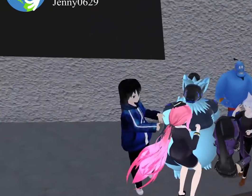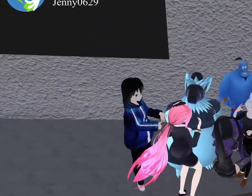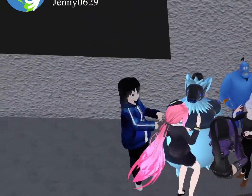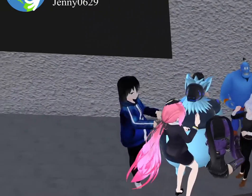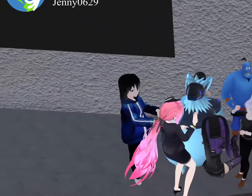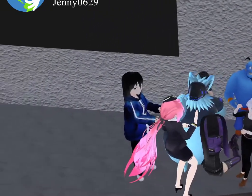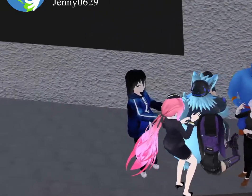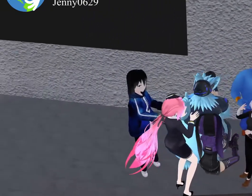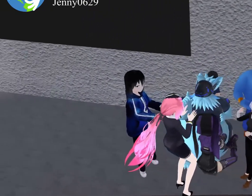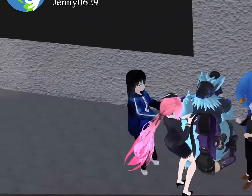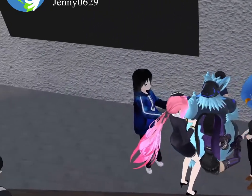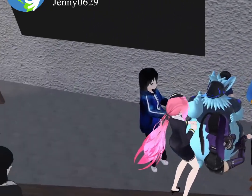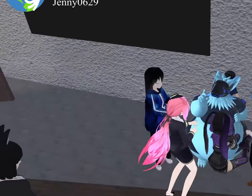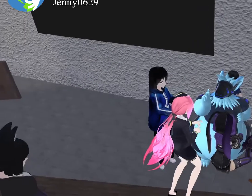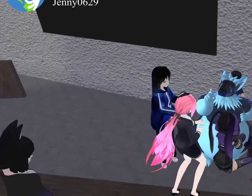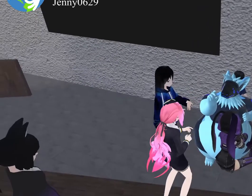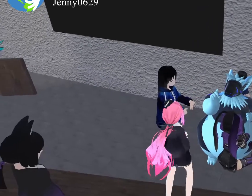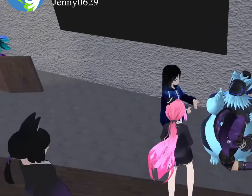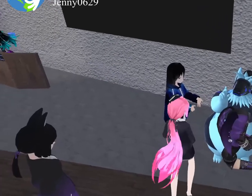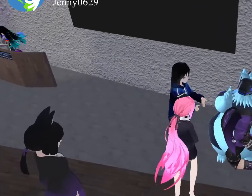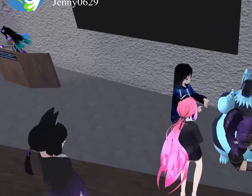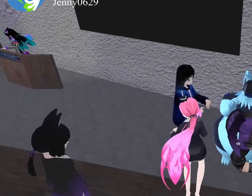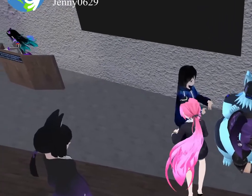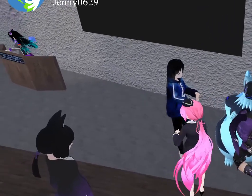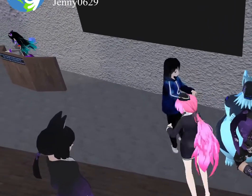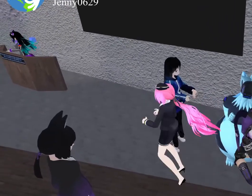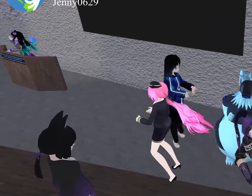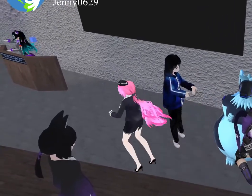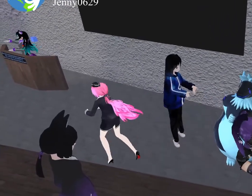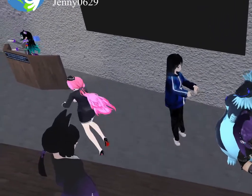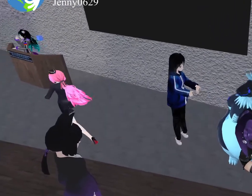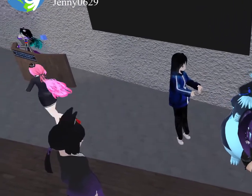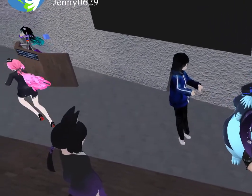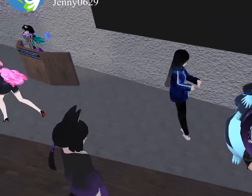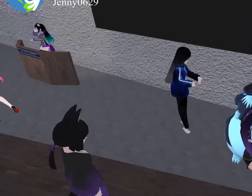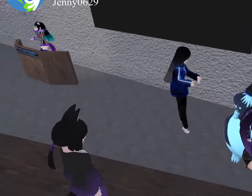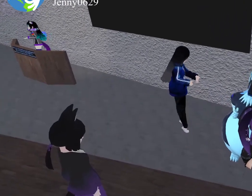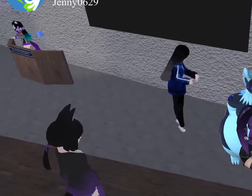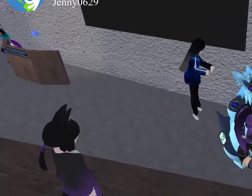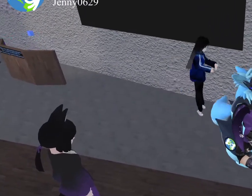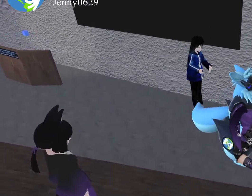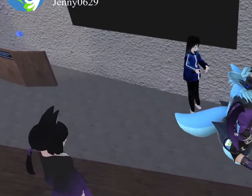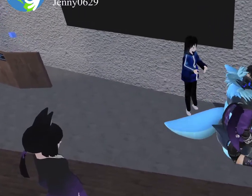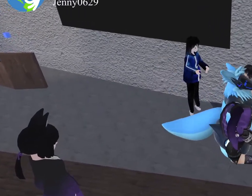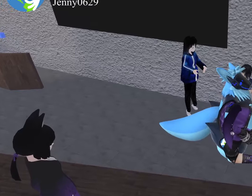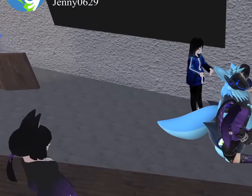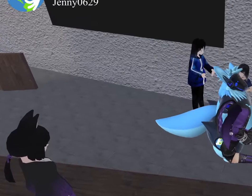I'm gonna say 5 minutes is when I'm gonna station. come back. Ah, okay. Oh it's no, fine. that looks like a. Yeah, Should we're be hiding. nice to serve the food. Wait, you I don't know? know if all of us can